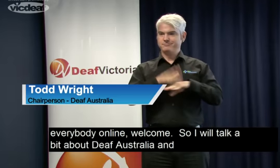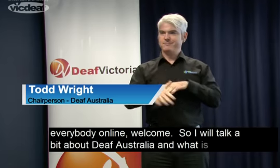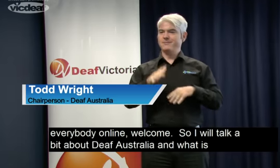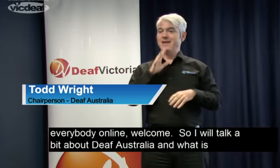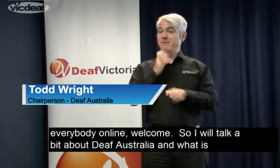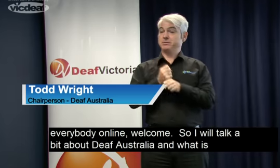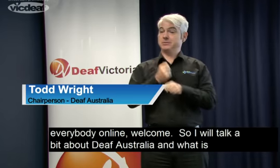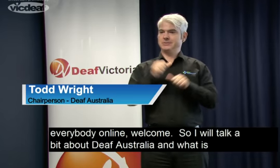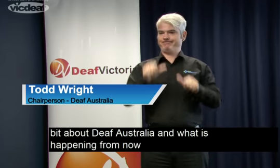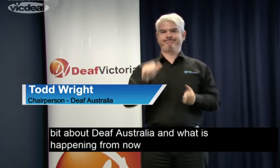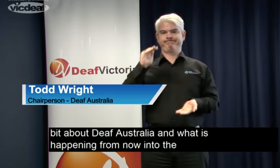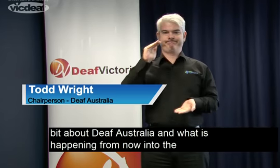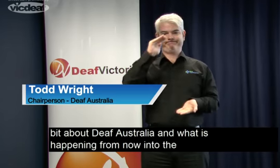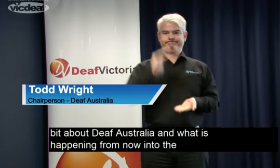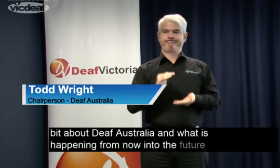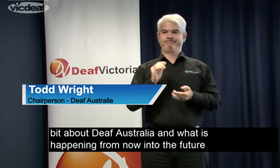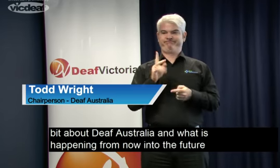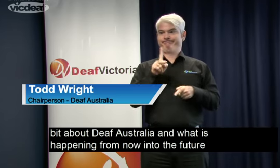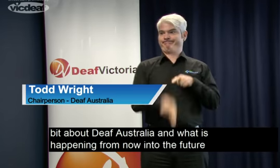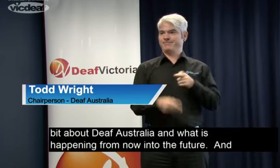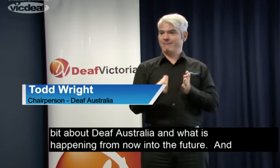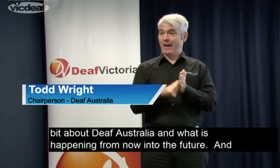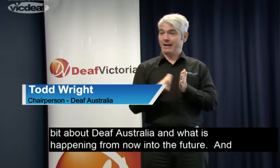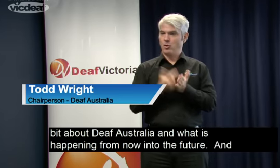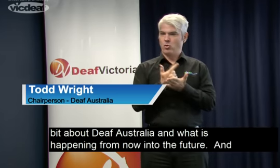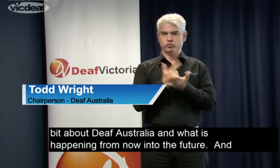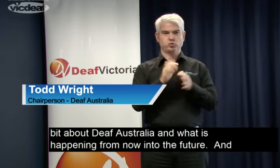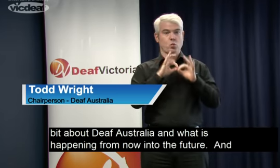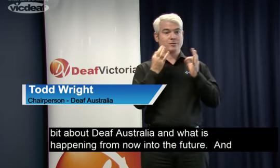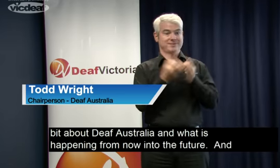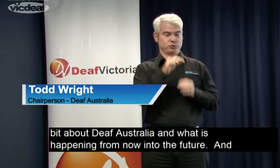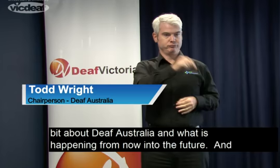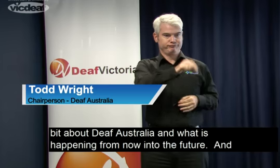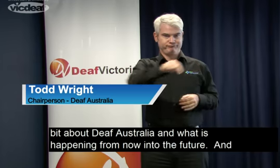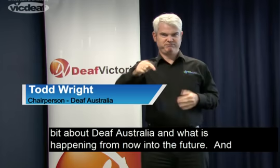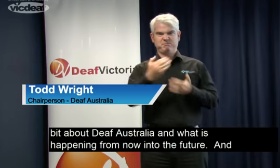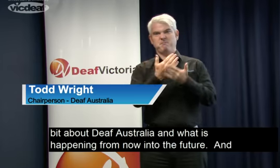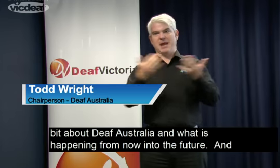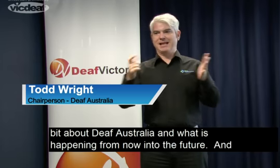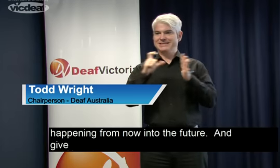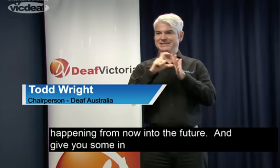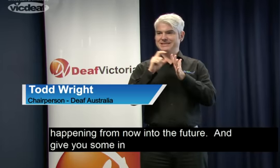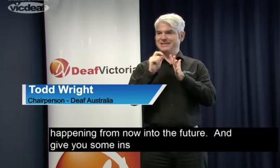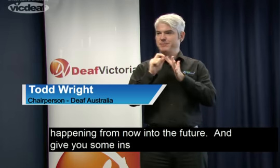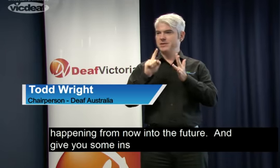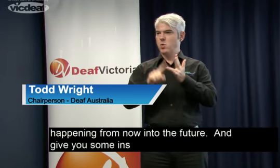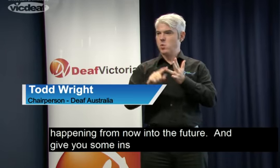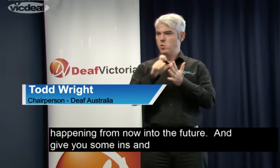news announcements that has been put out there about the government and the reduction in funding that's occurring to a lot of disability organisations